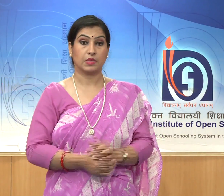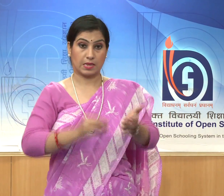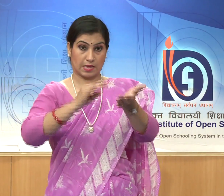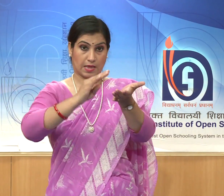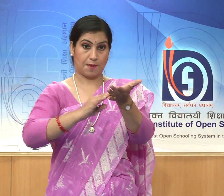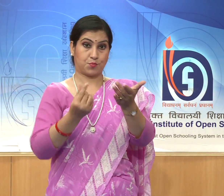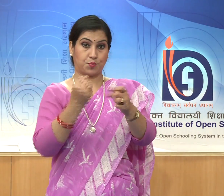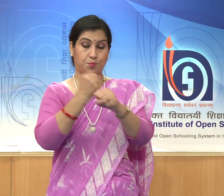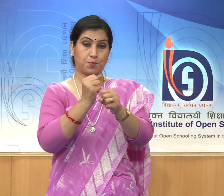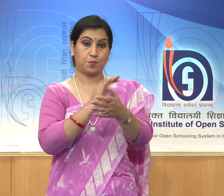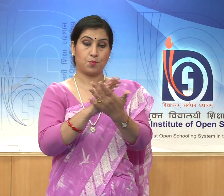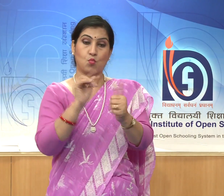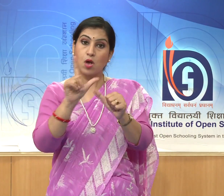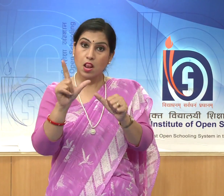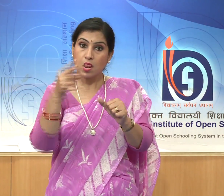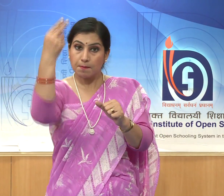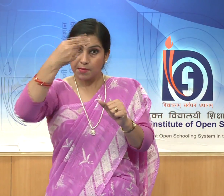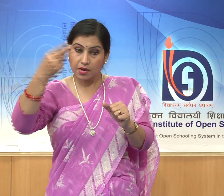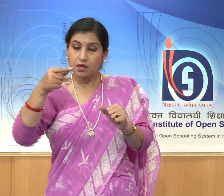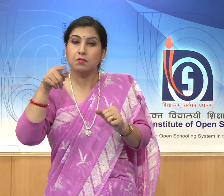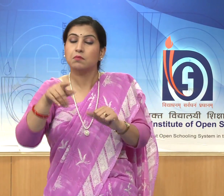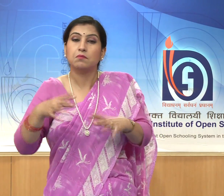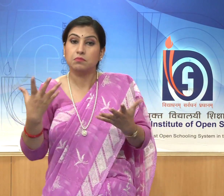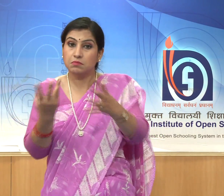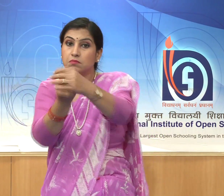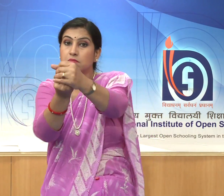Mughal paintings were a combination